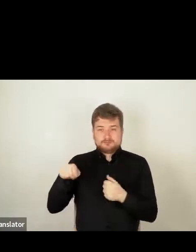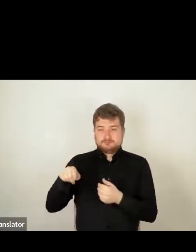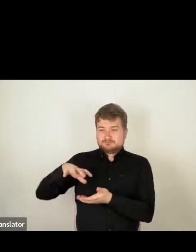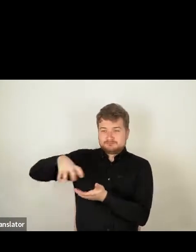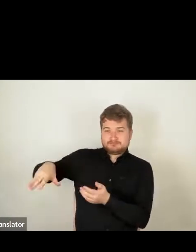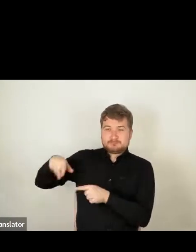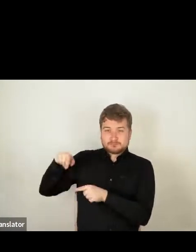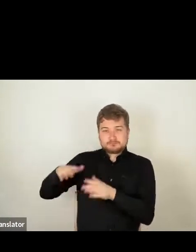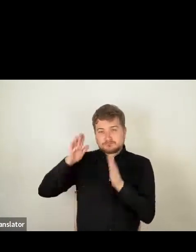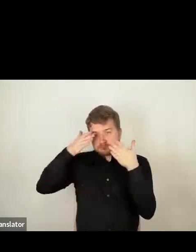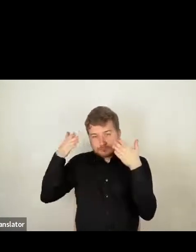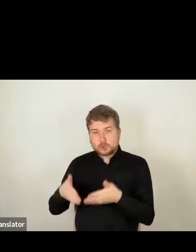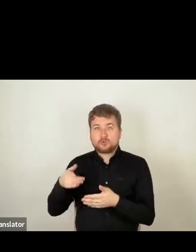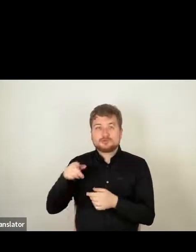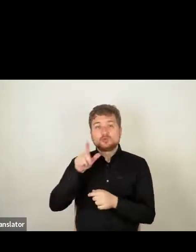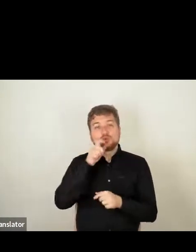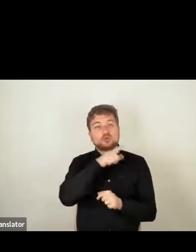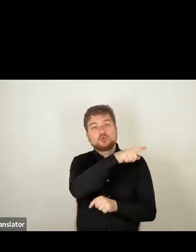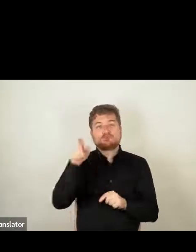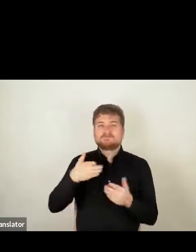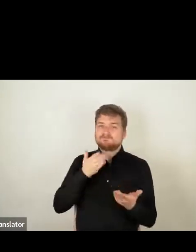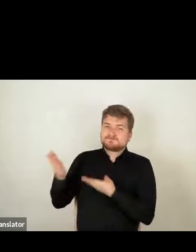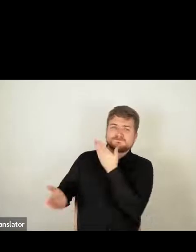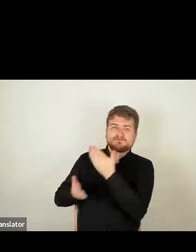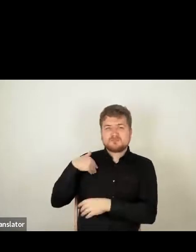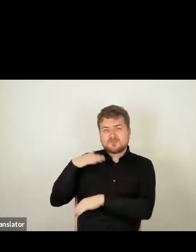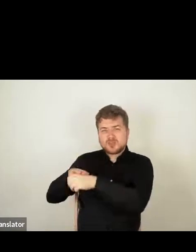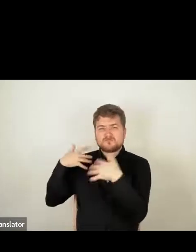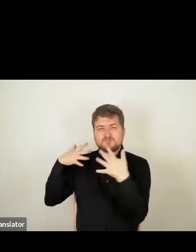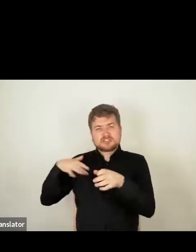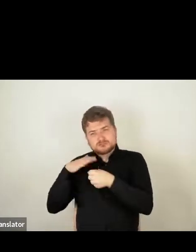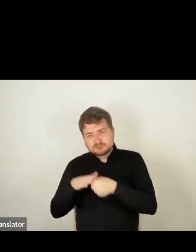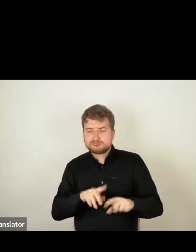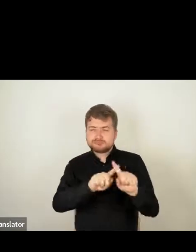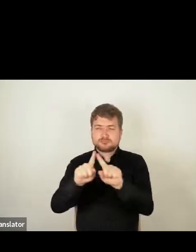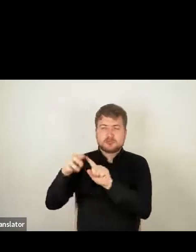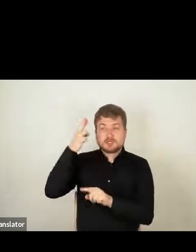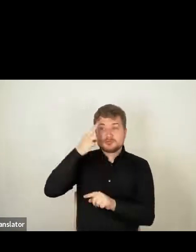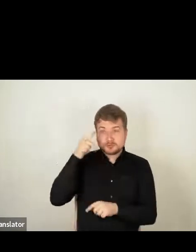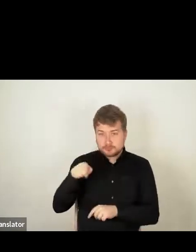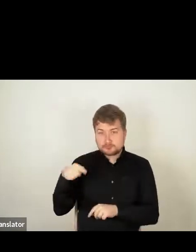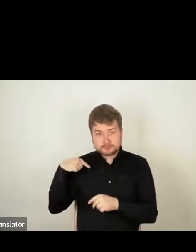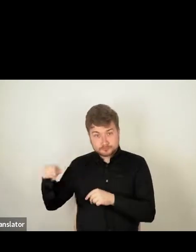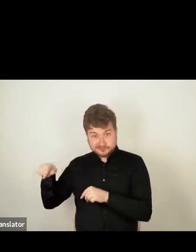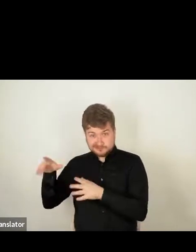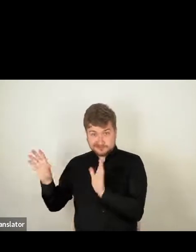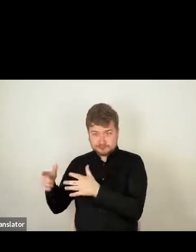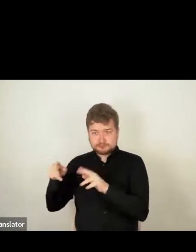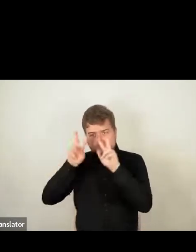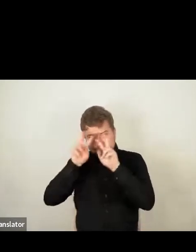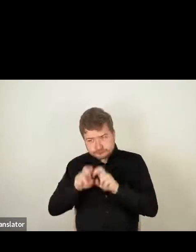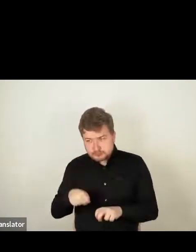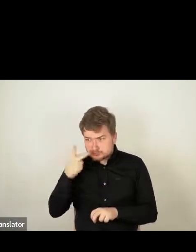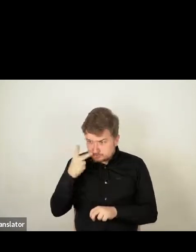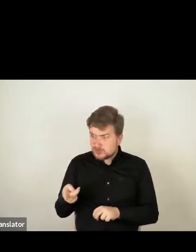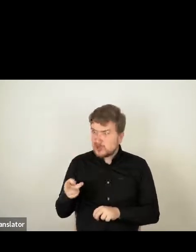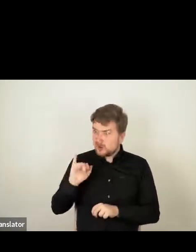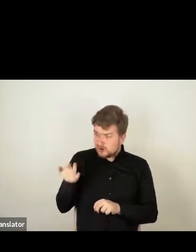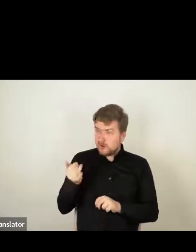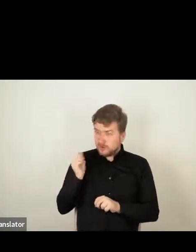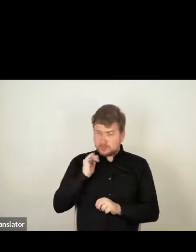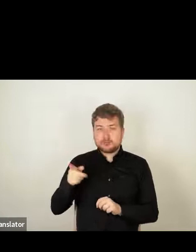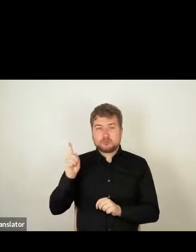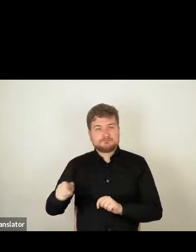part of an independent body that looks at complaints, assesses them, and then takes steps to do something about them. So that is creating a